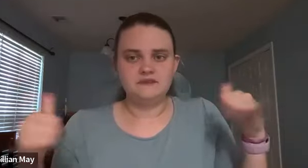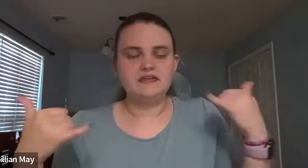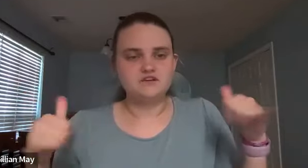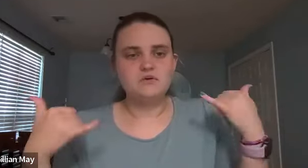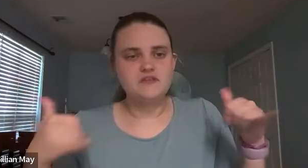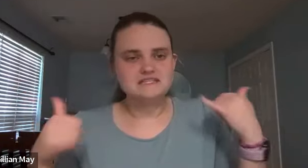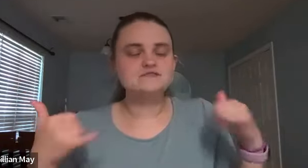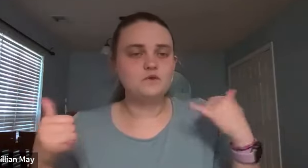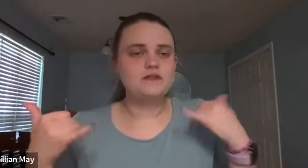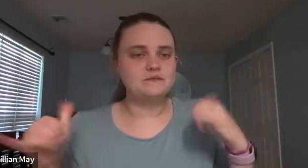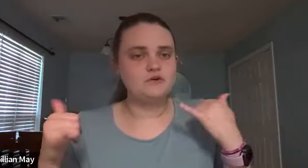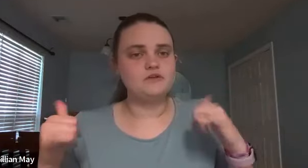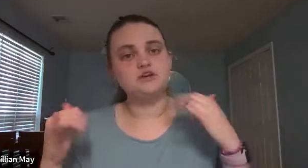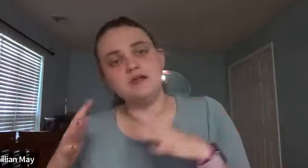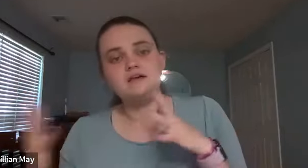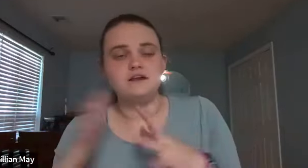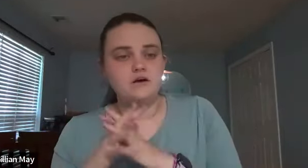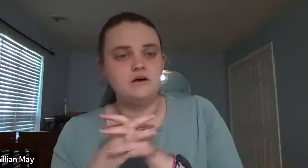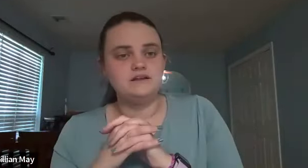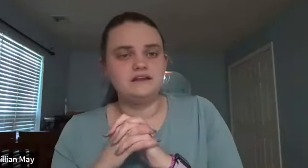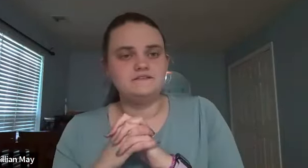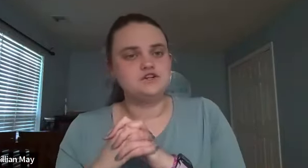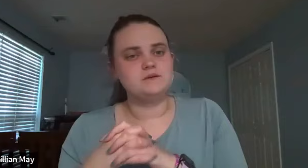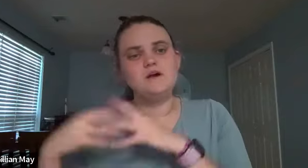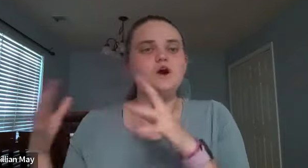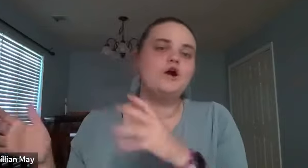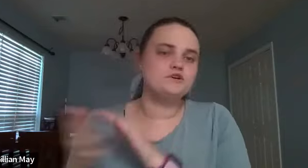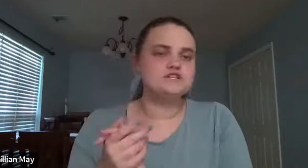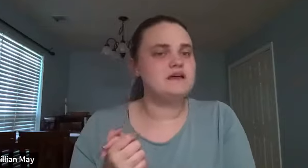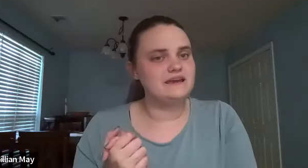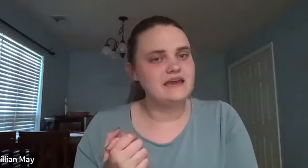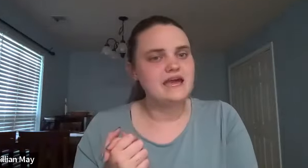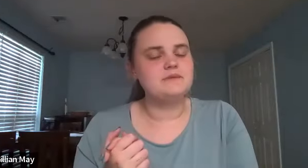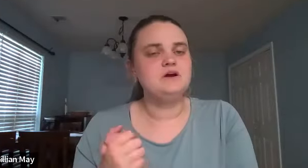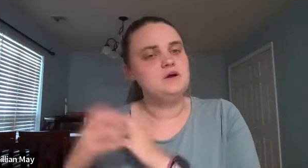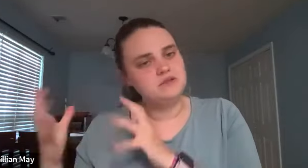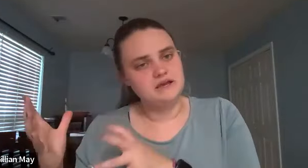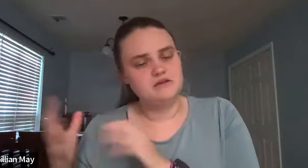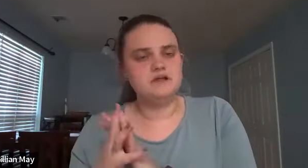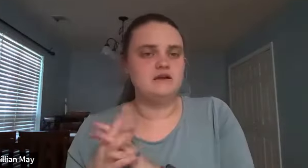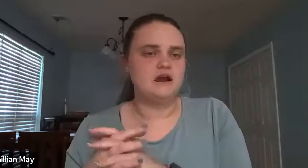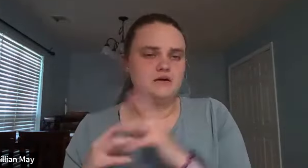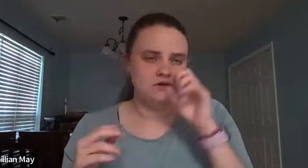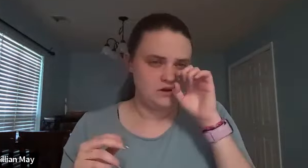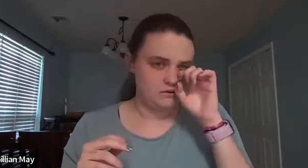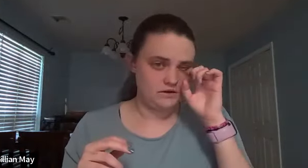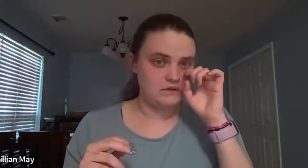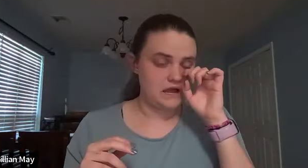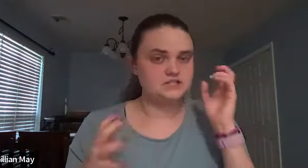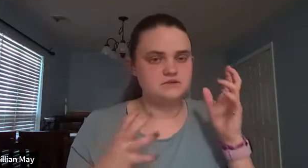And so this is for like both, like you're playing like on, like if you're talking about like, oh, we're just playing a game, playing on the playground, or you're actually talking